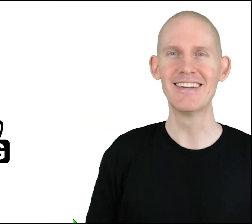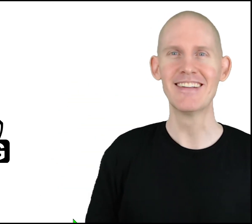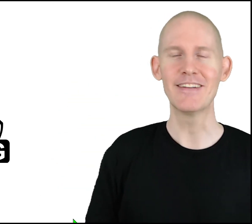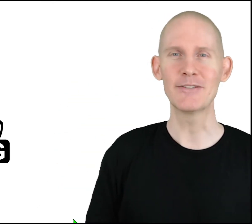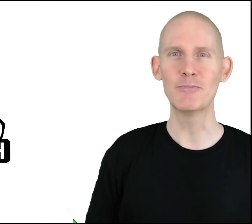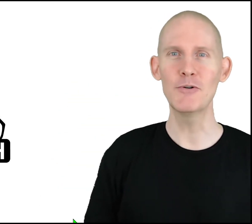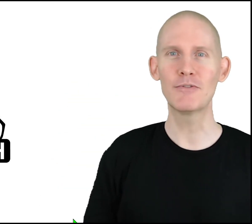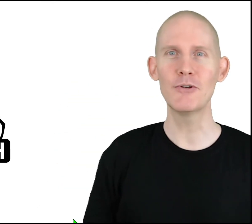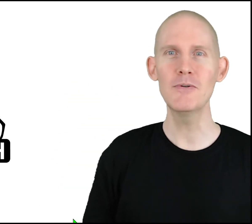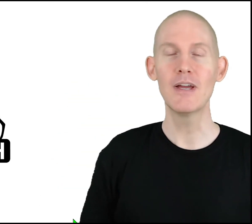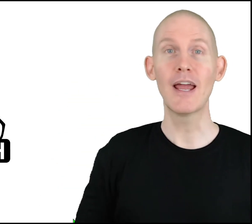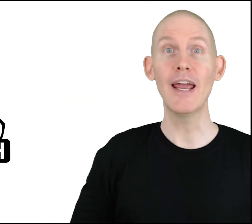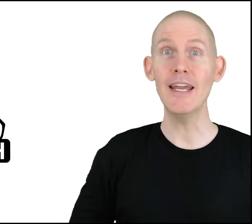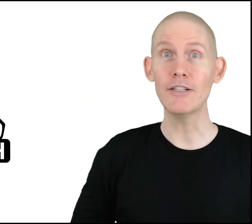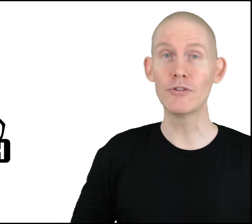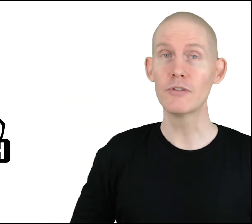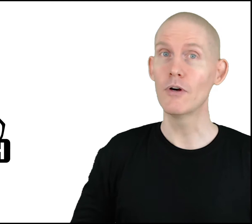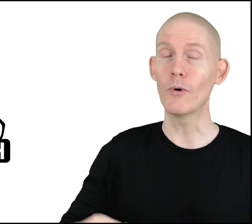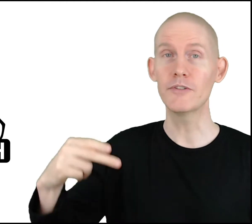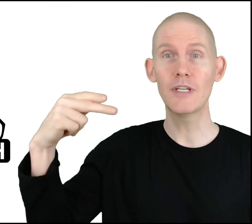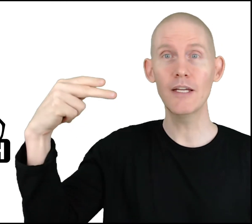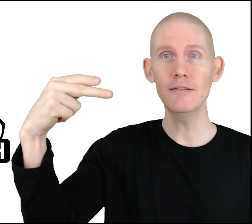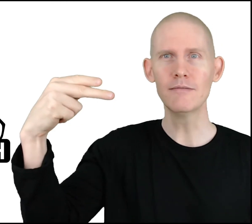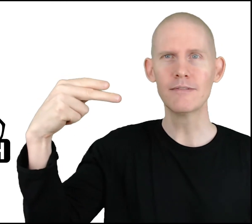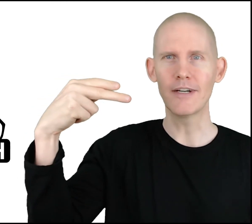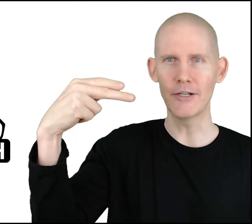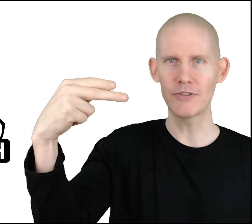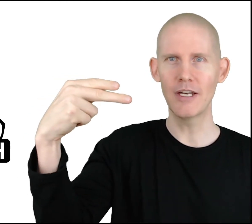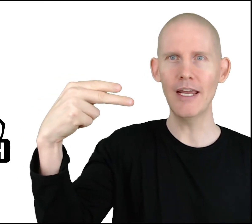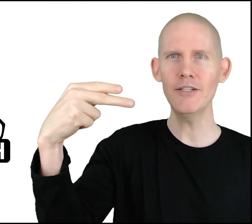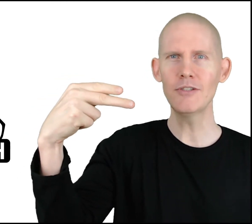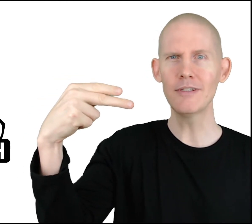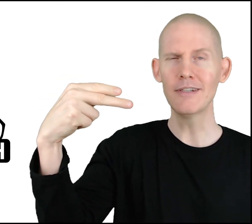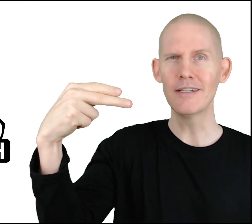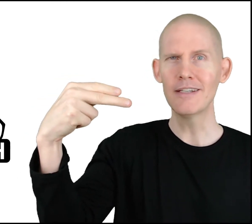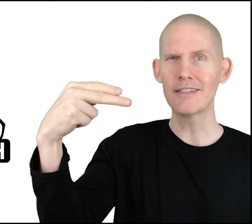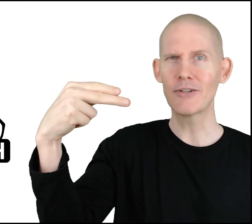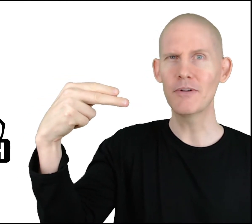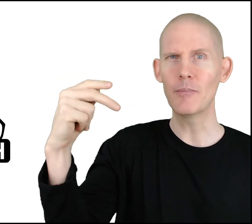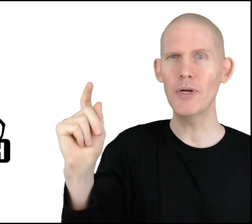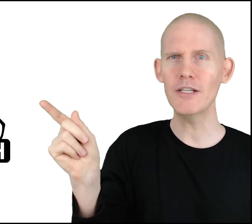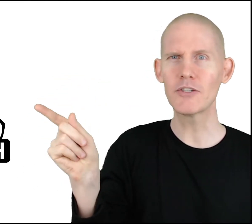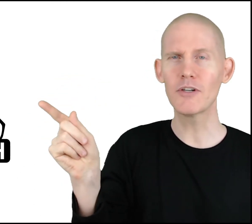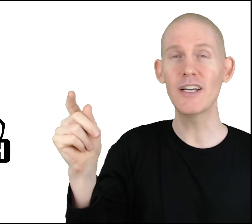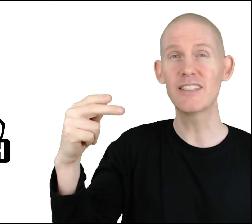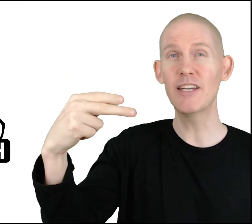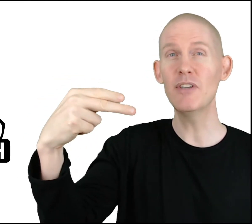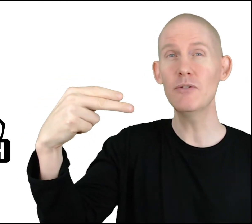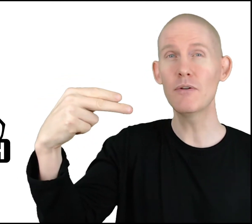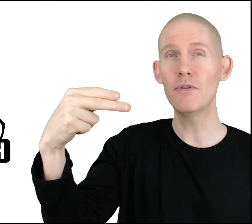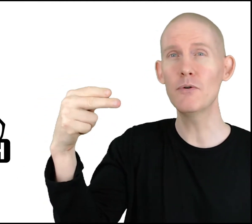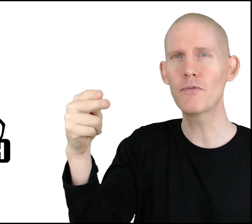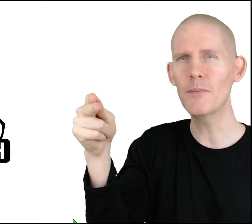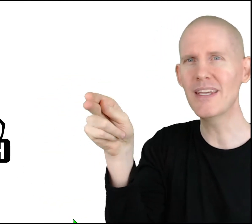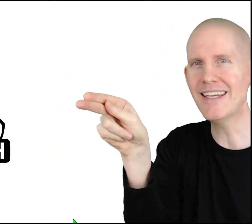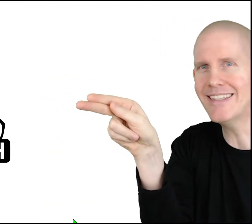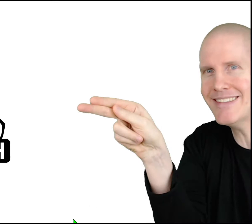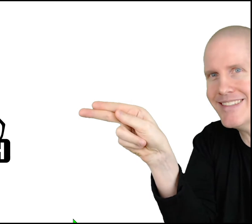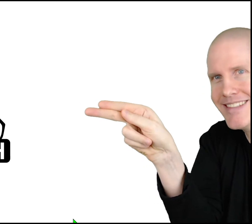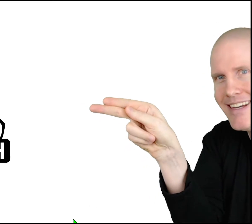Let's move to H. Once again, here's an H. So in the picture, it's giving you the view from the